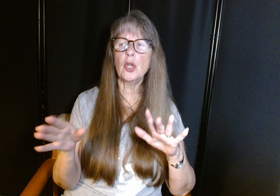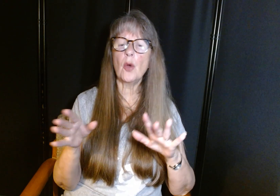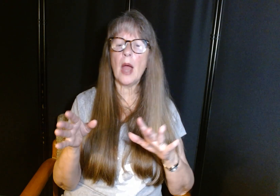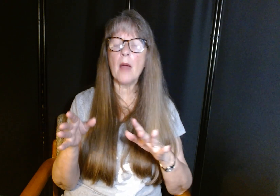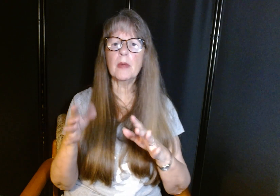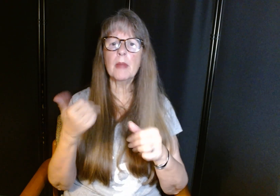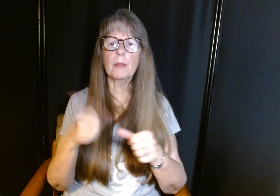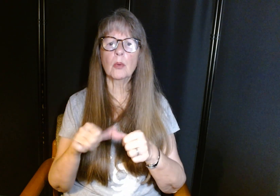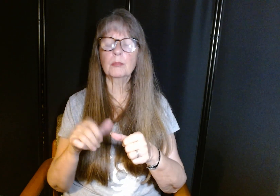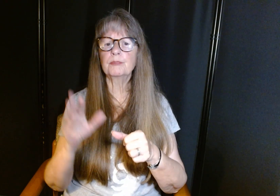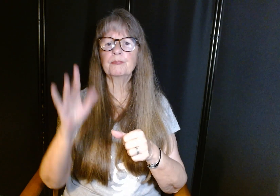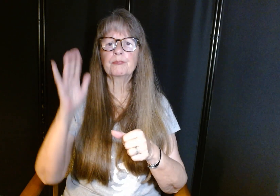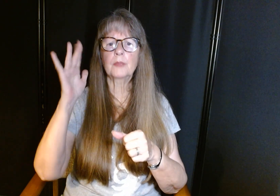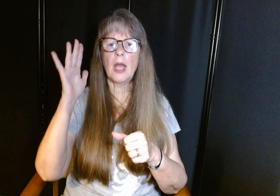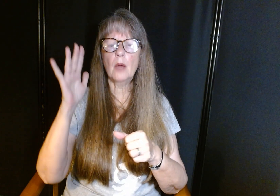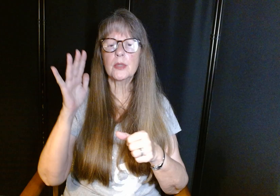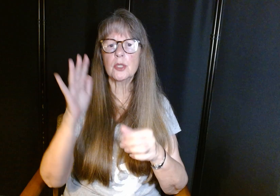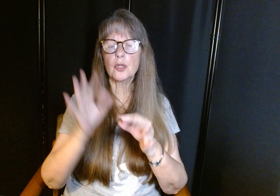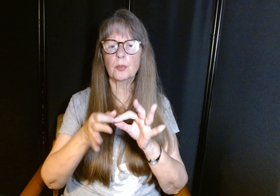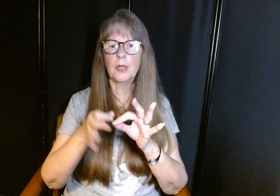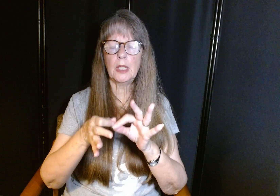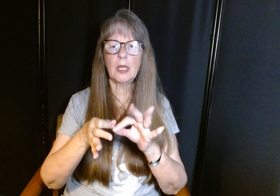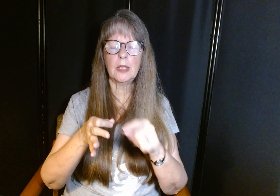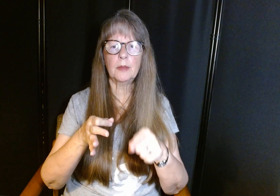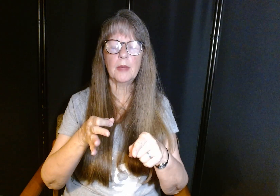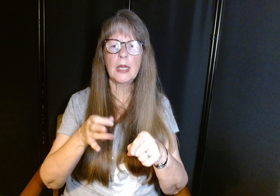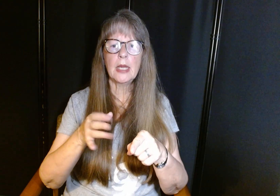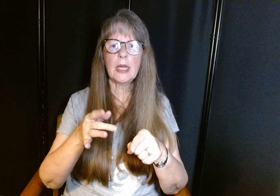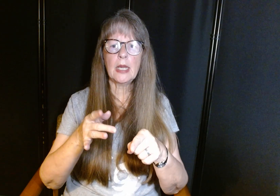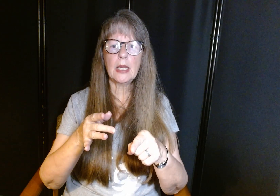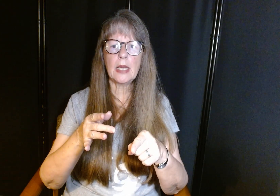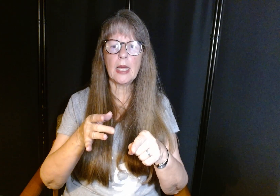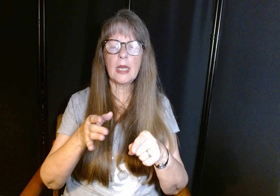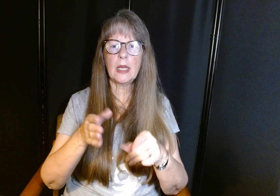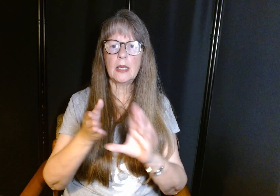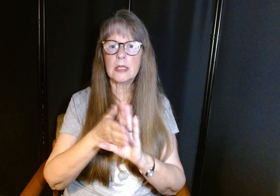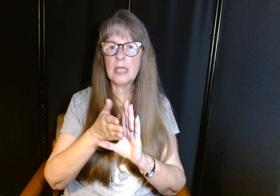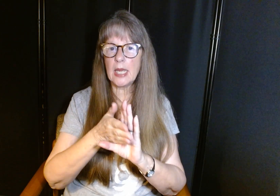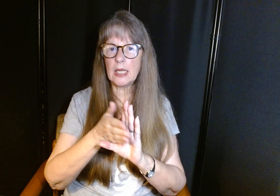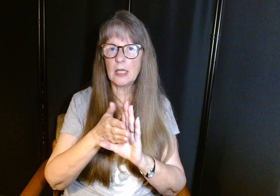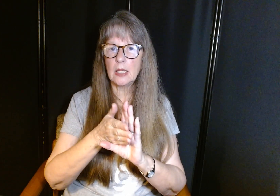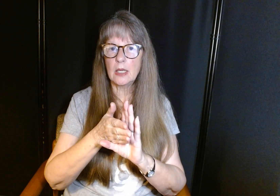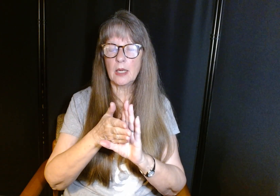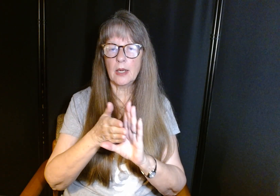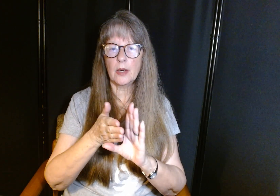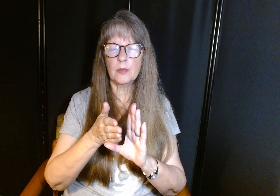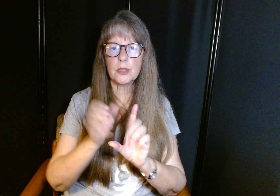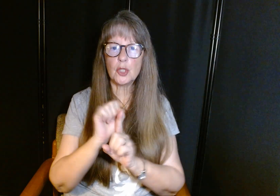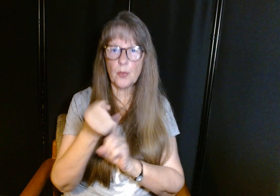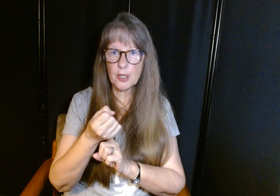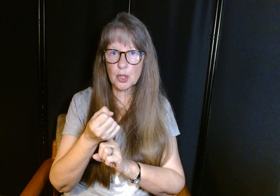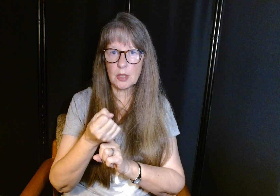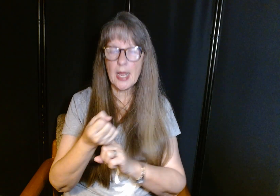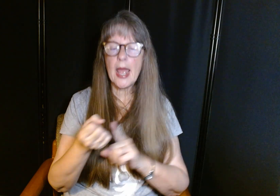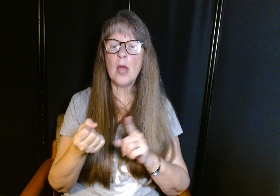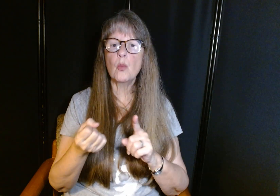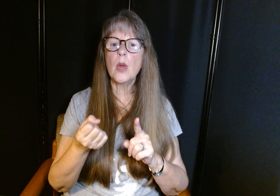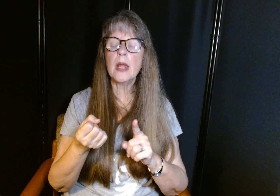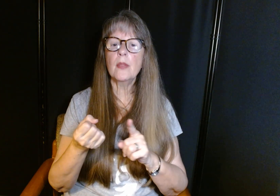I remember I was interpreting in a psych situation. And when